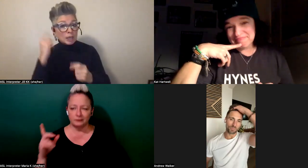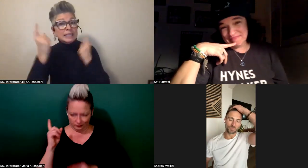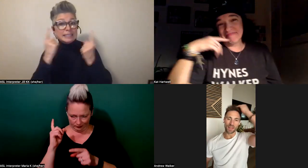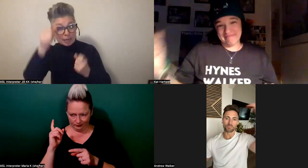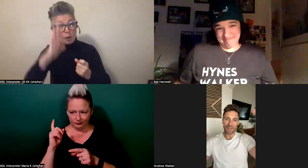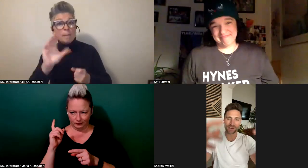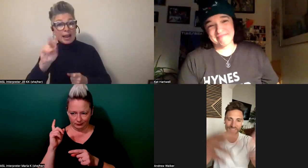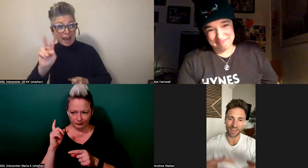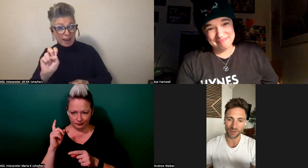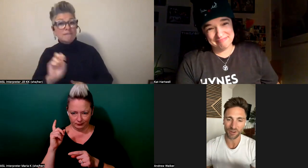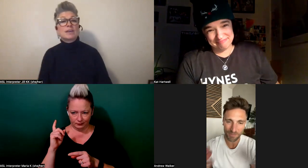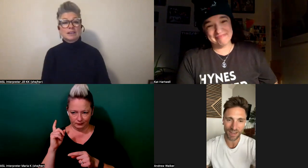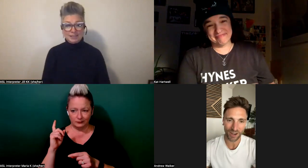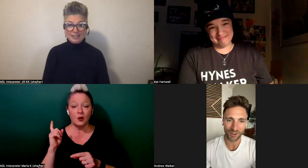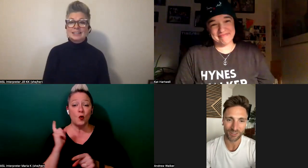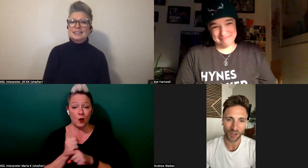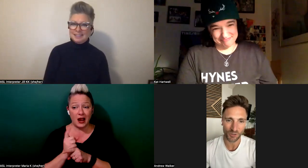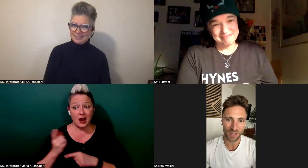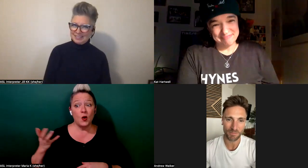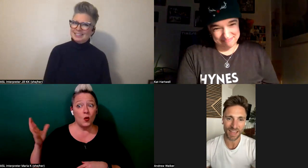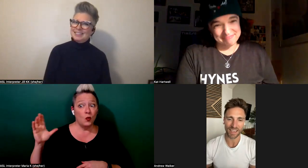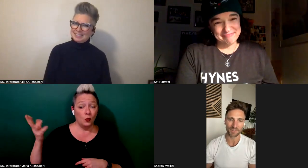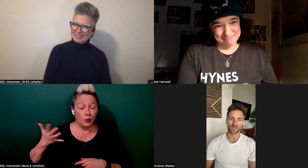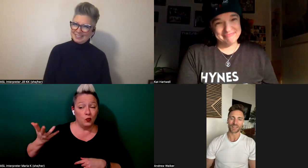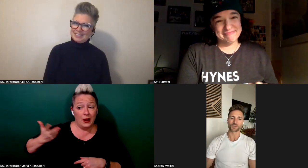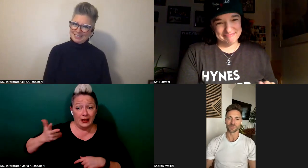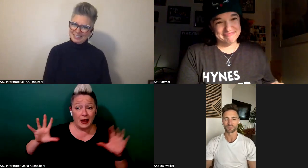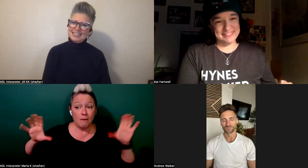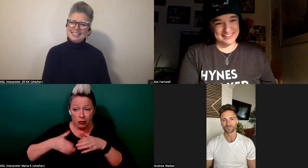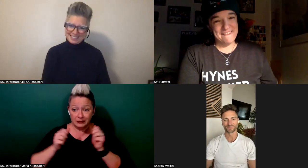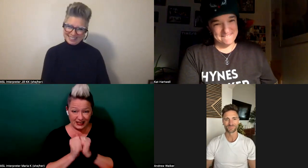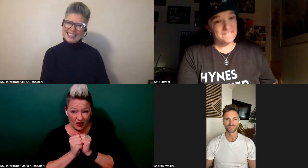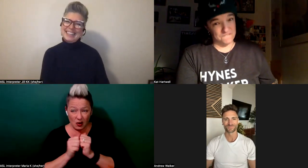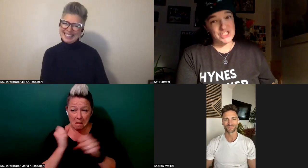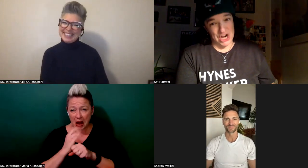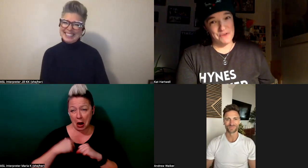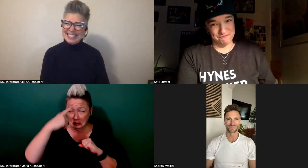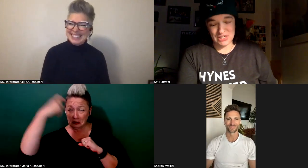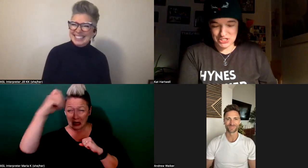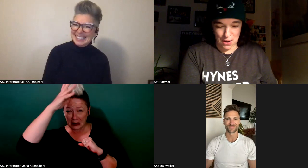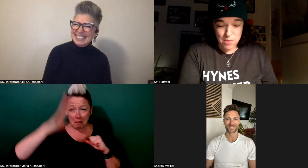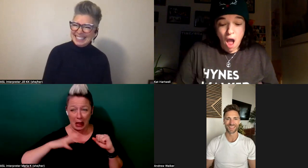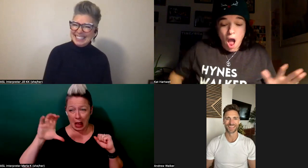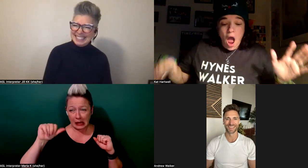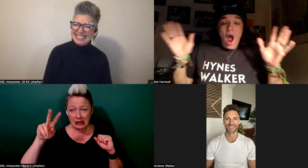all band together and make our dream man cave. That's right. For sure.